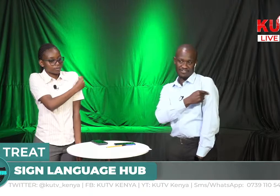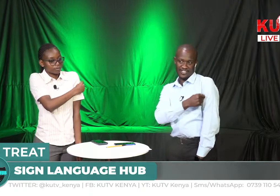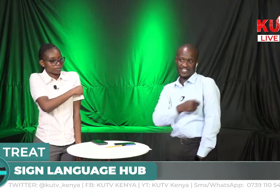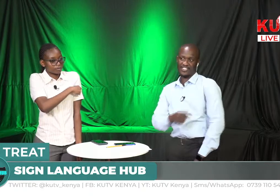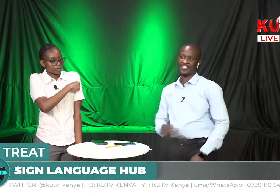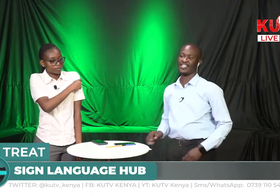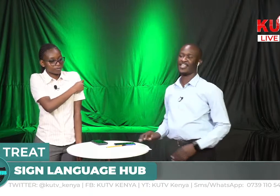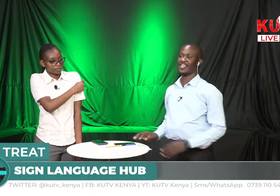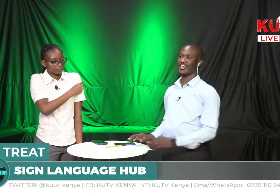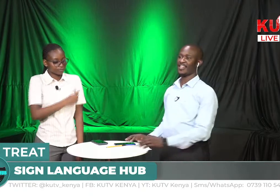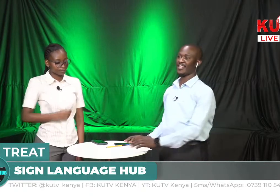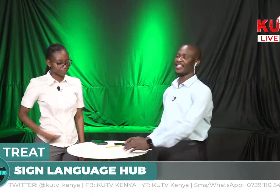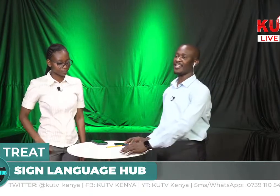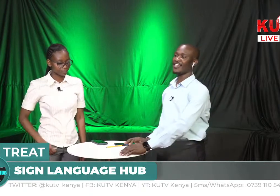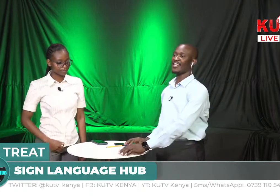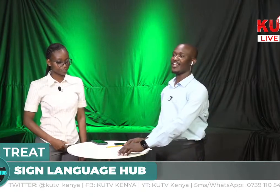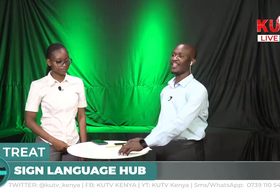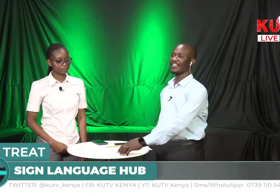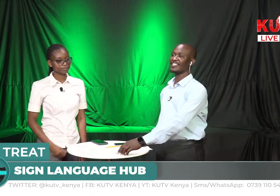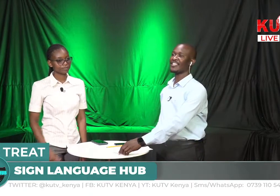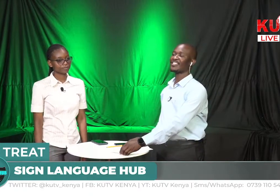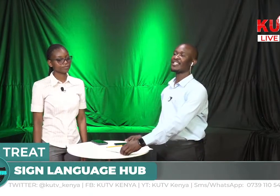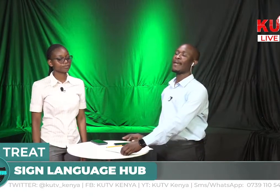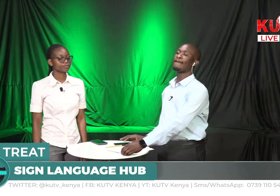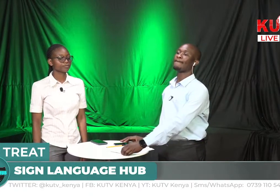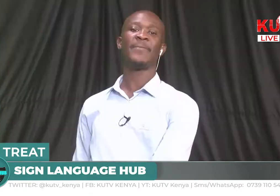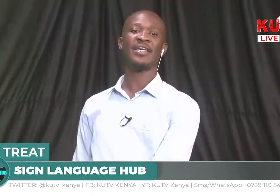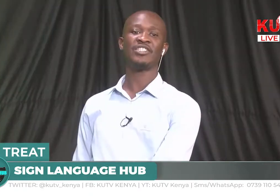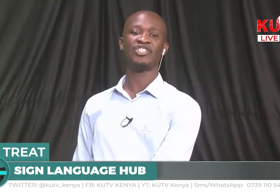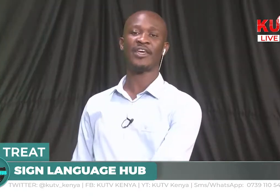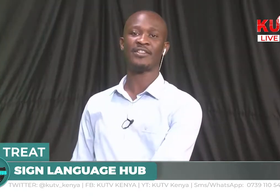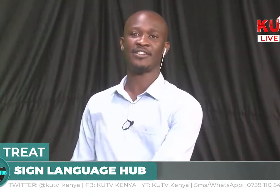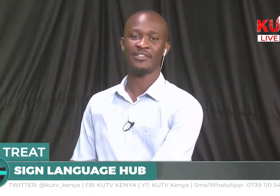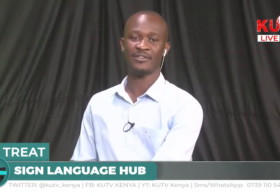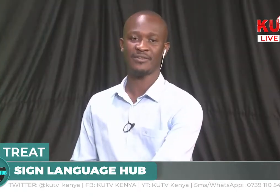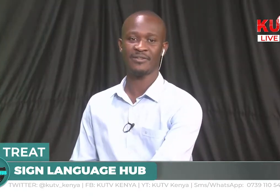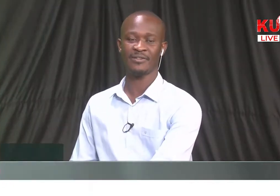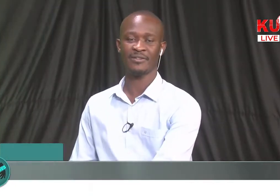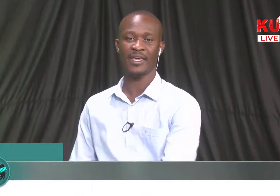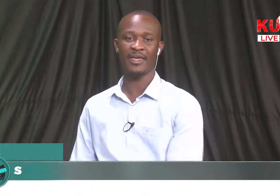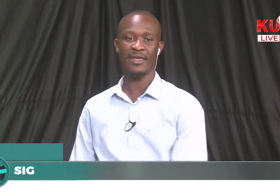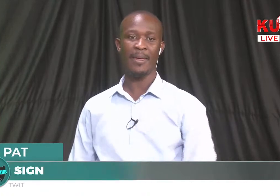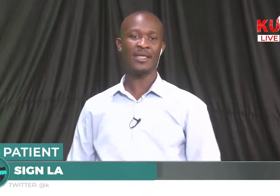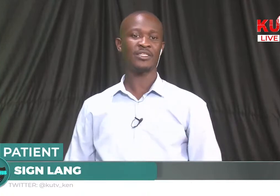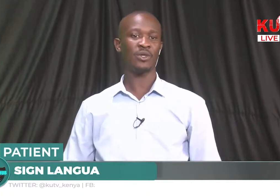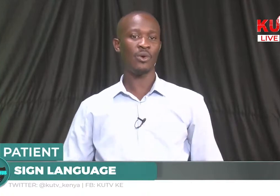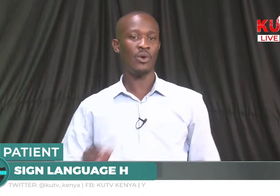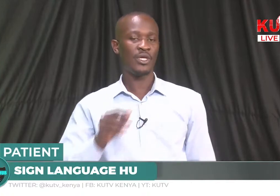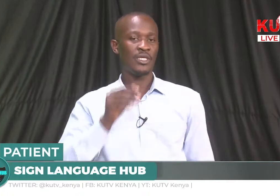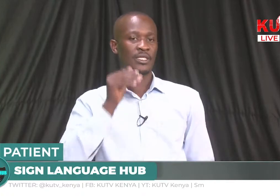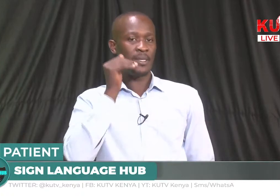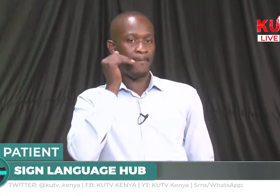treat. And then next is patient. Okay, so